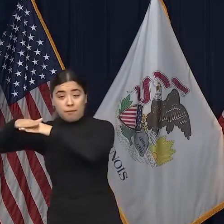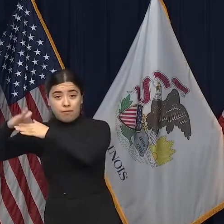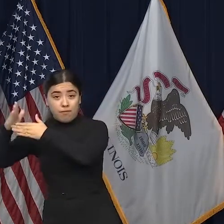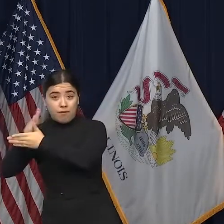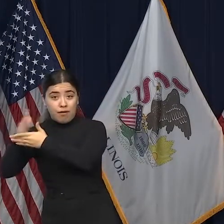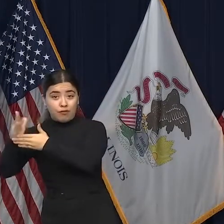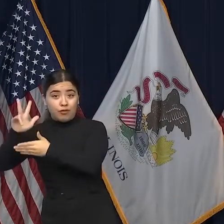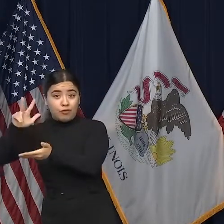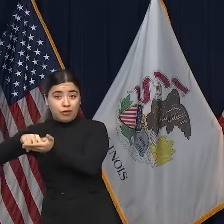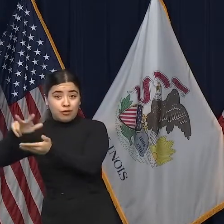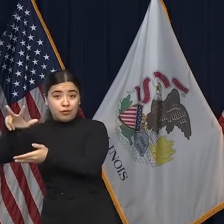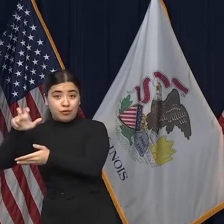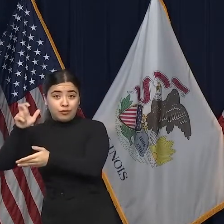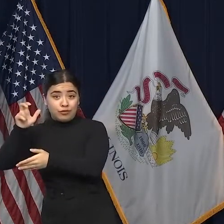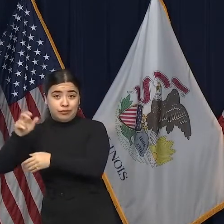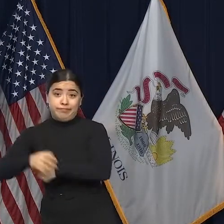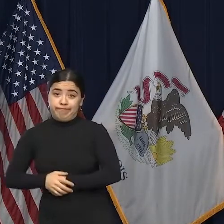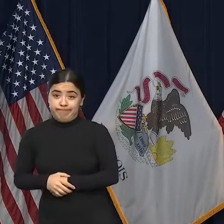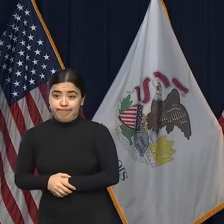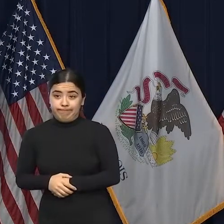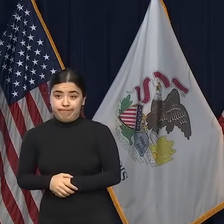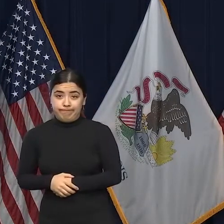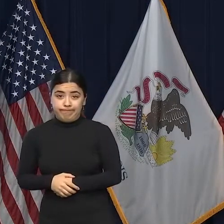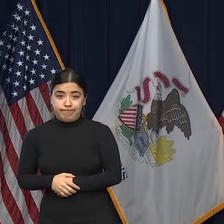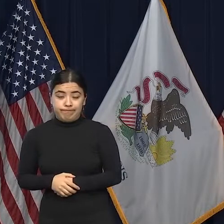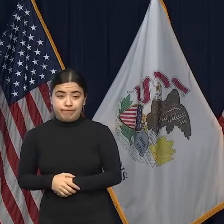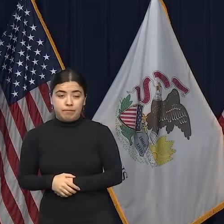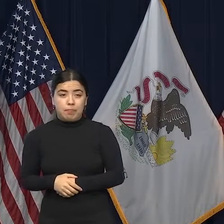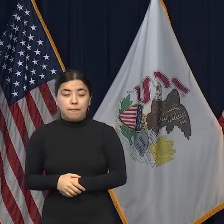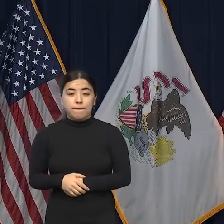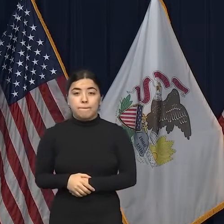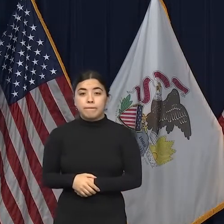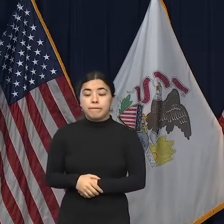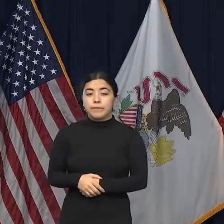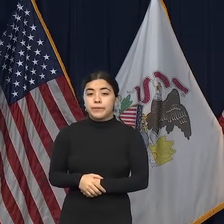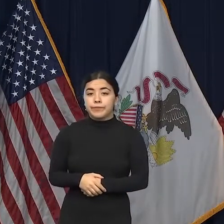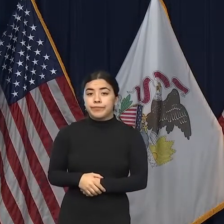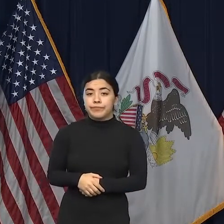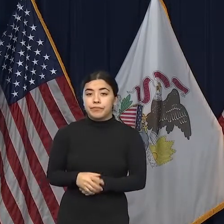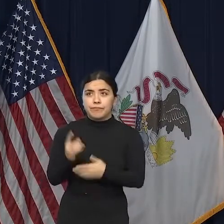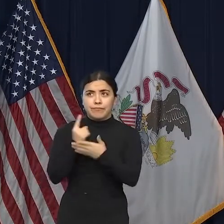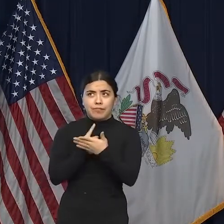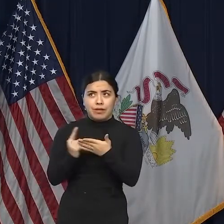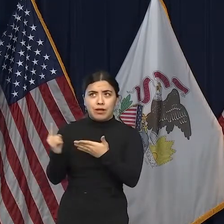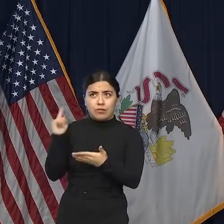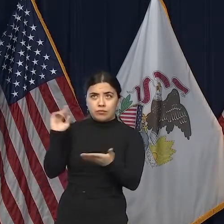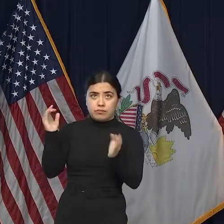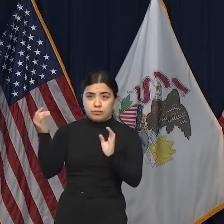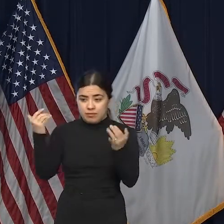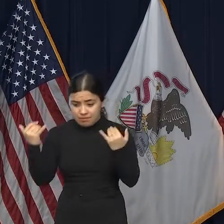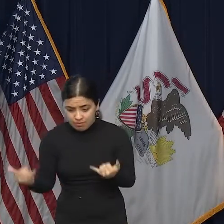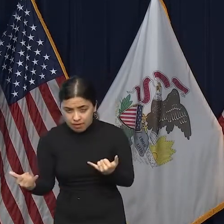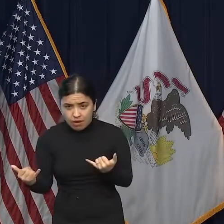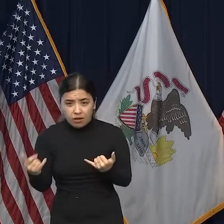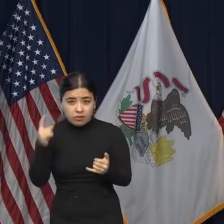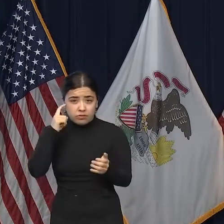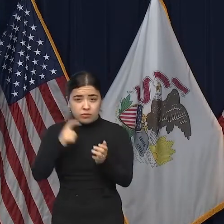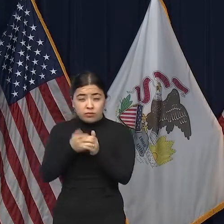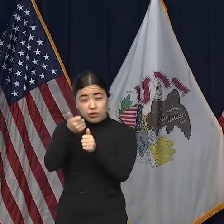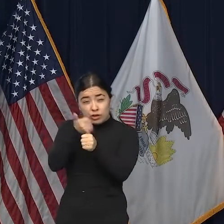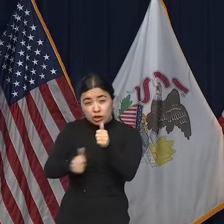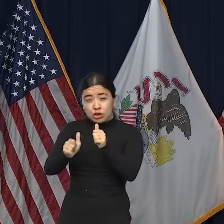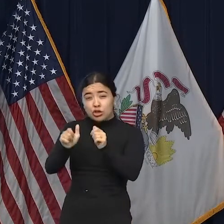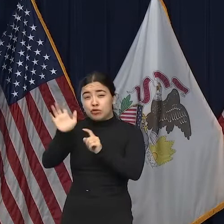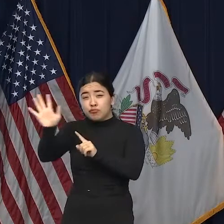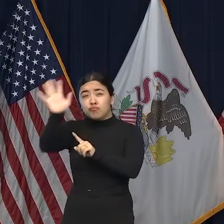about 3,300. And compared to just last week, every single one of our 11